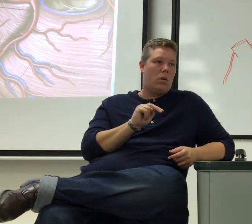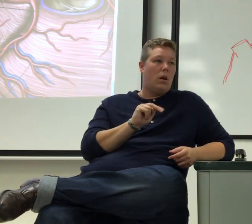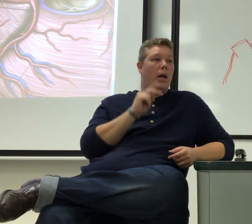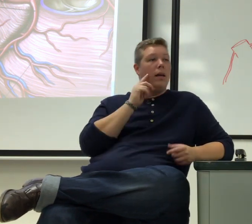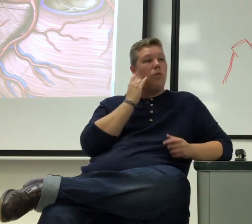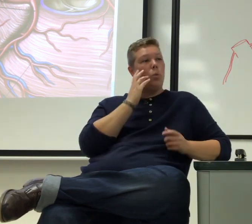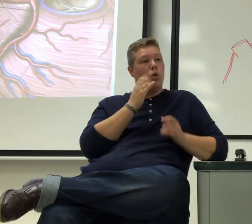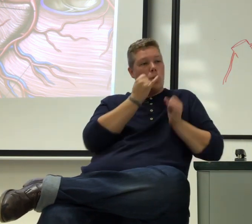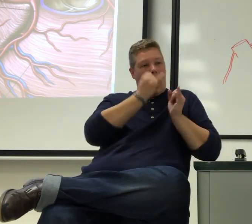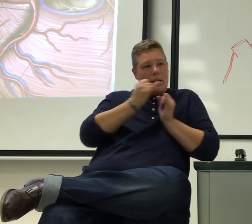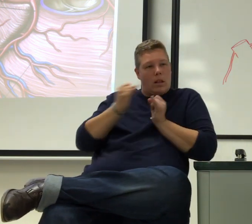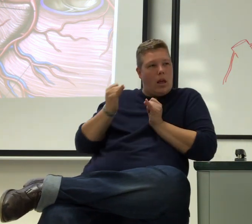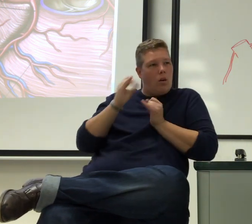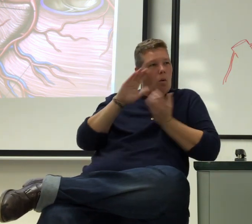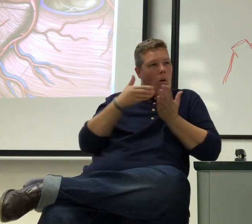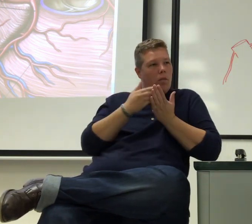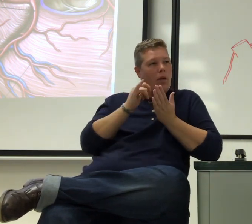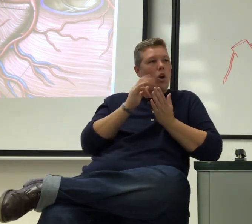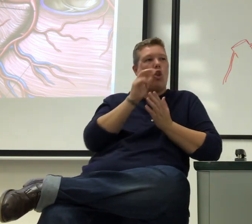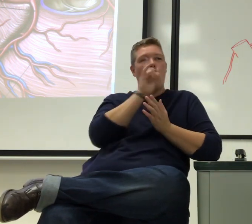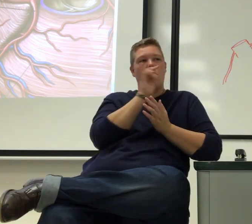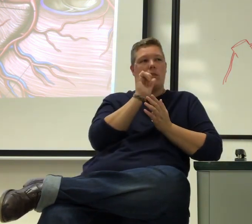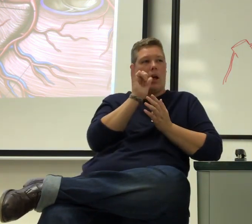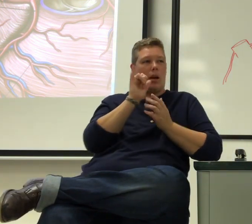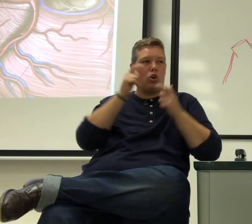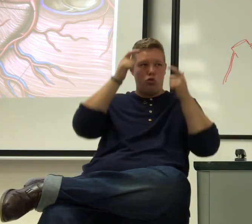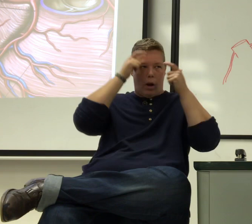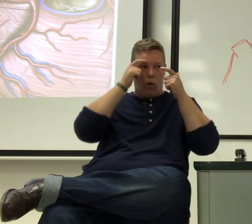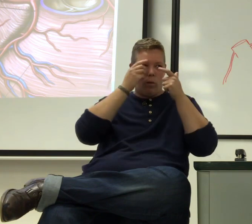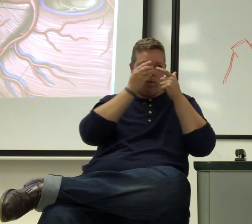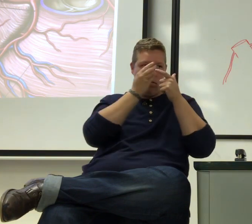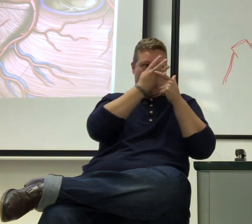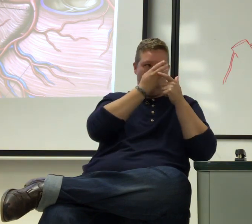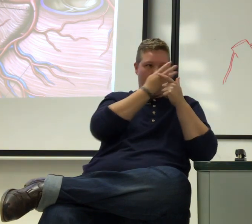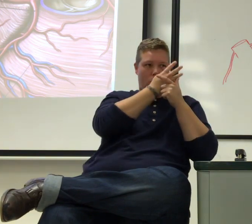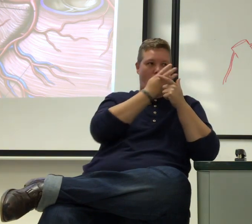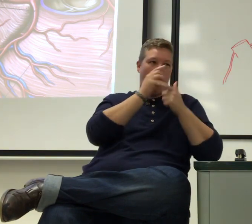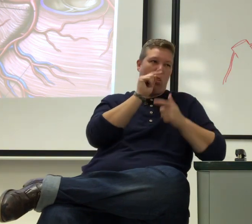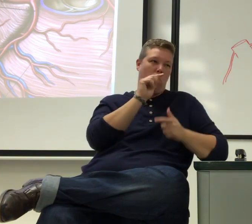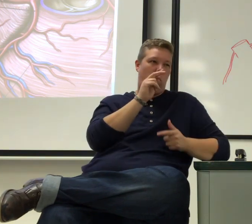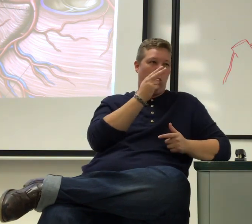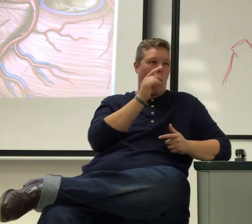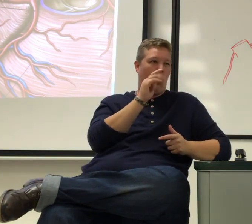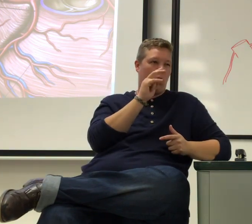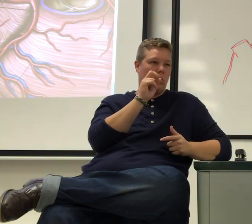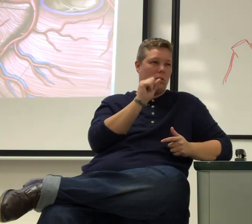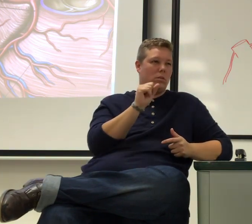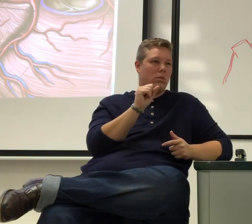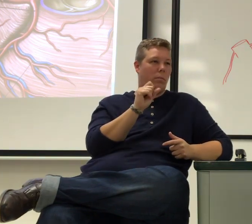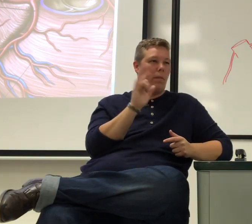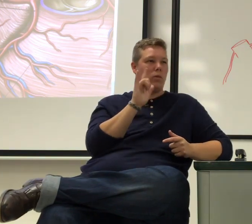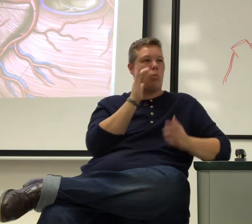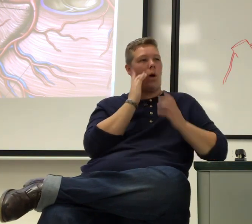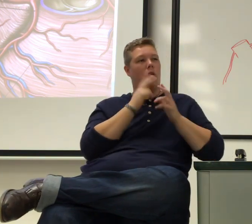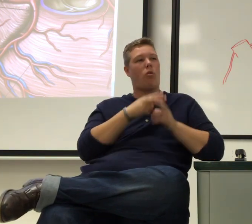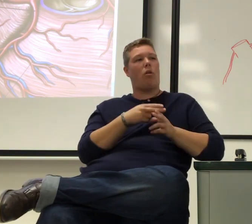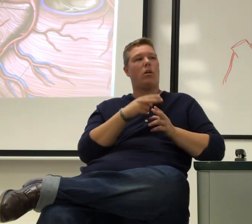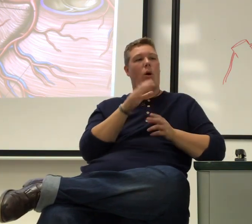branches of these arteries, they look like a crown of thorns. So that's why I got the name coronary.